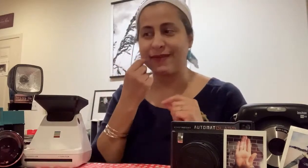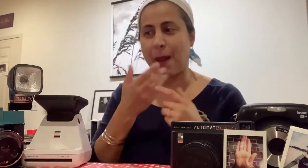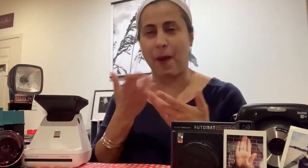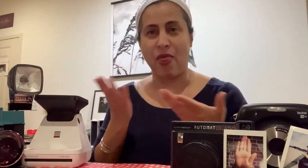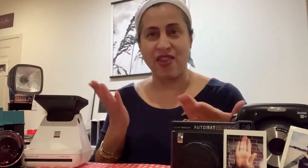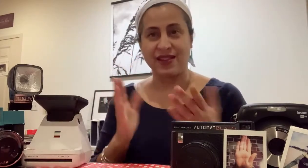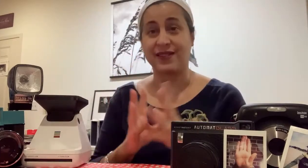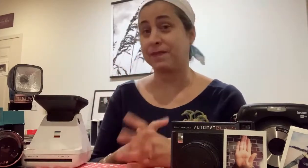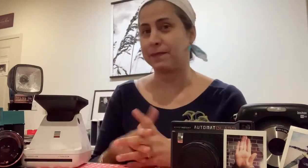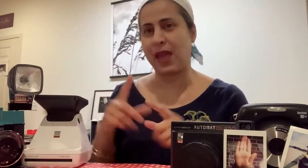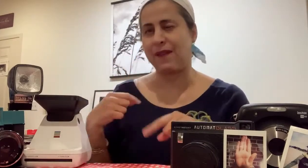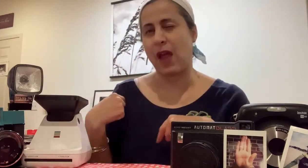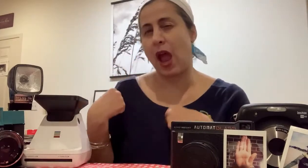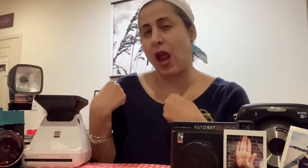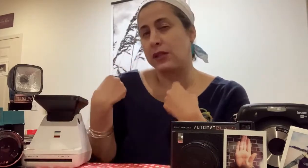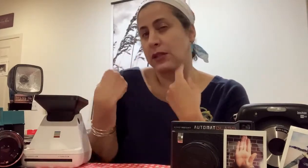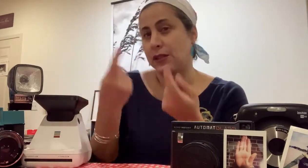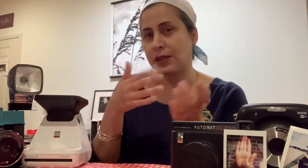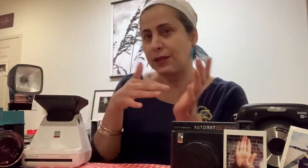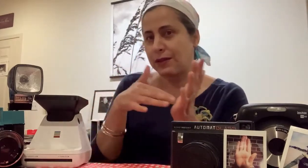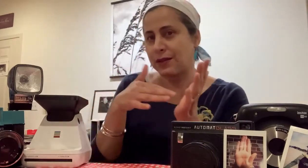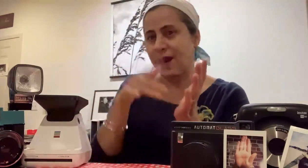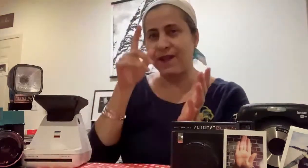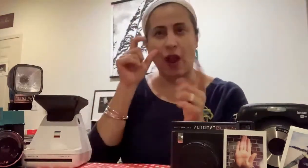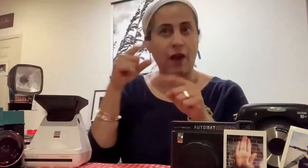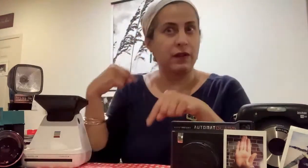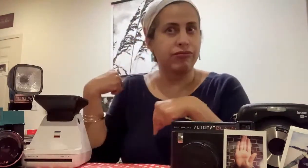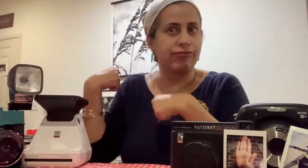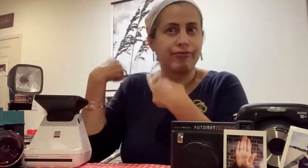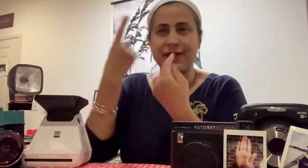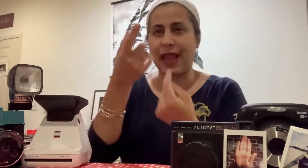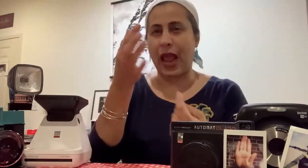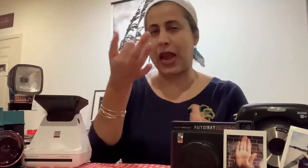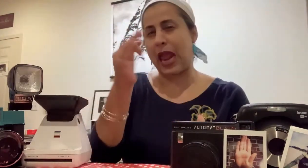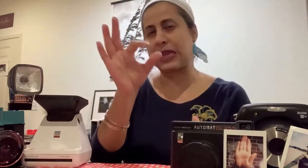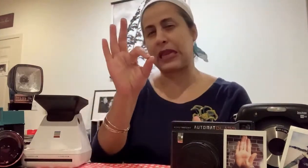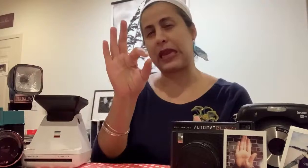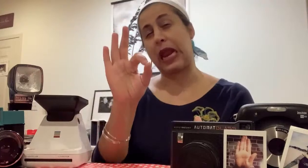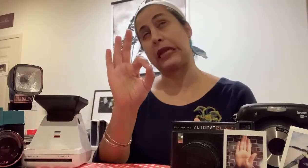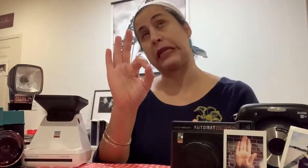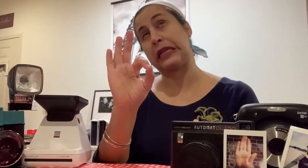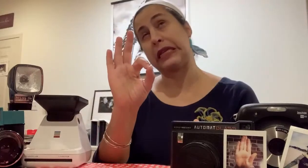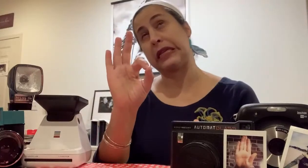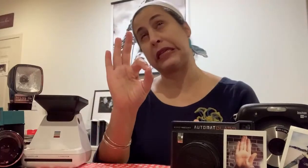I'm gonna show you some cool features that they have. I've been studying photography since